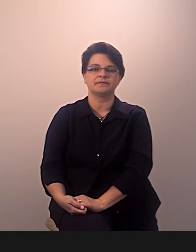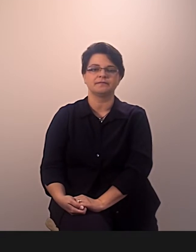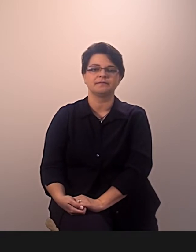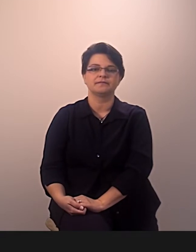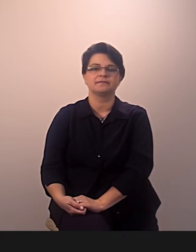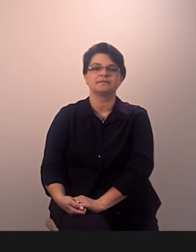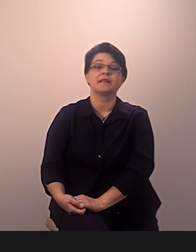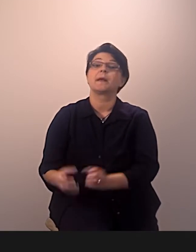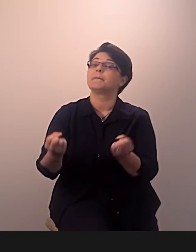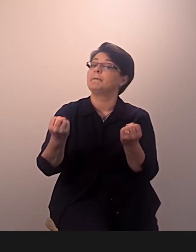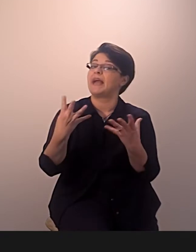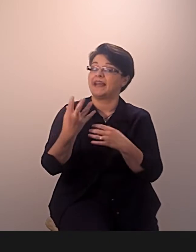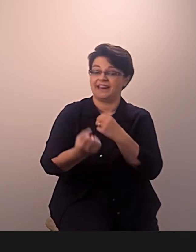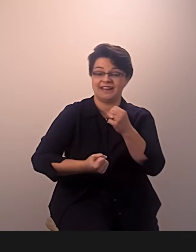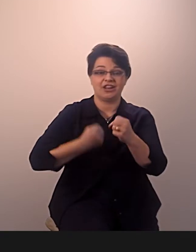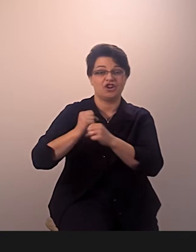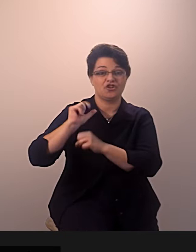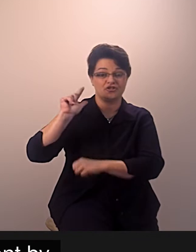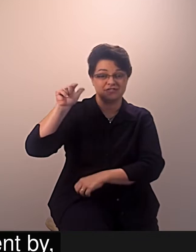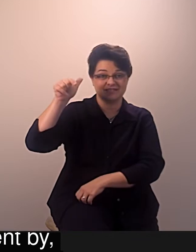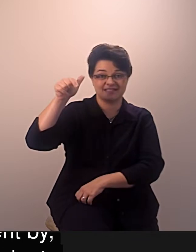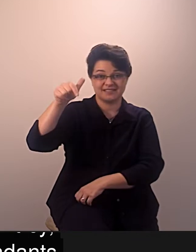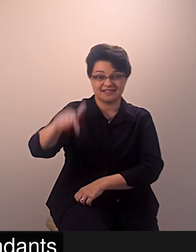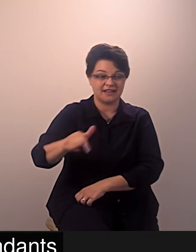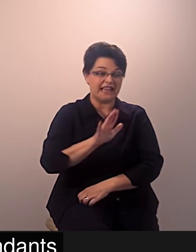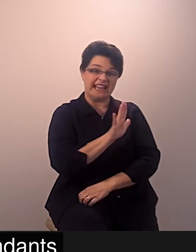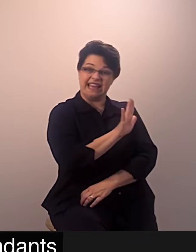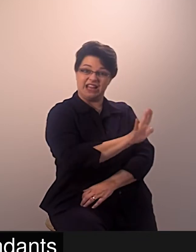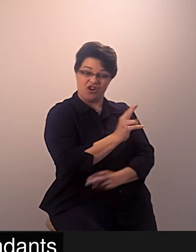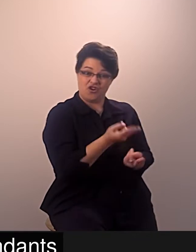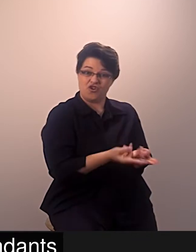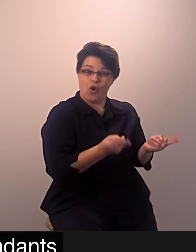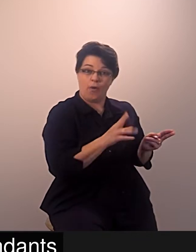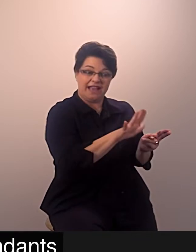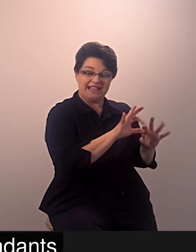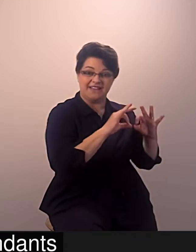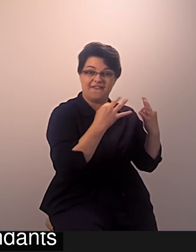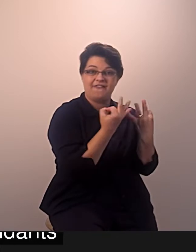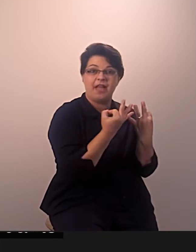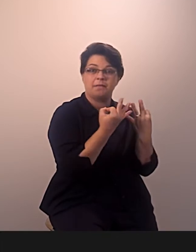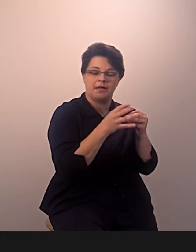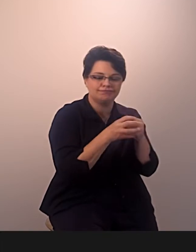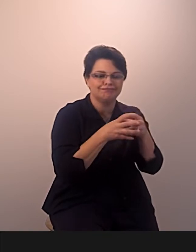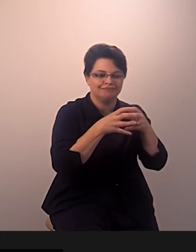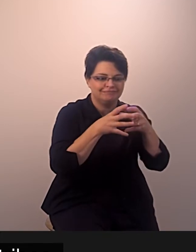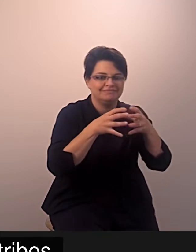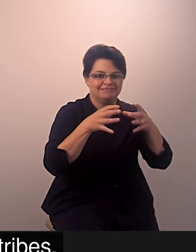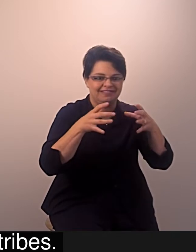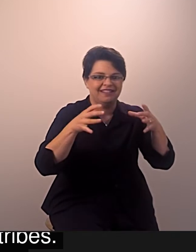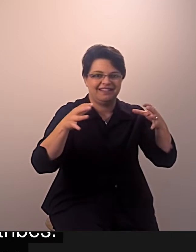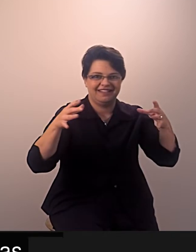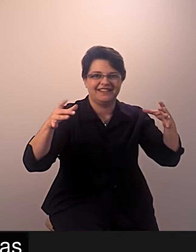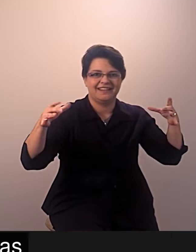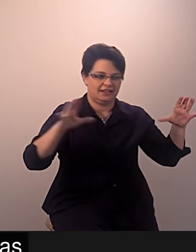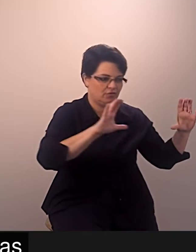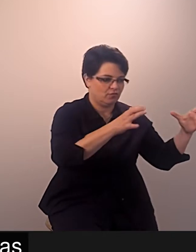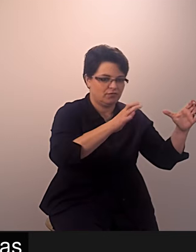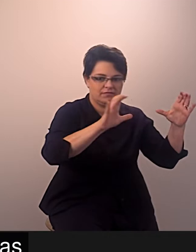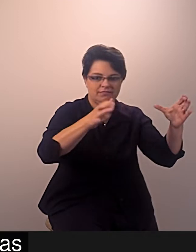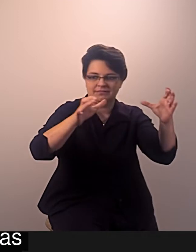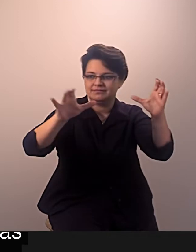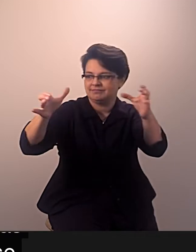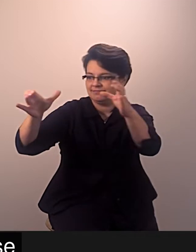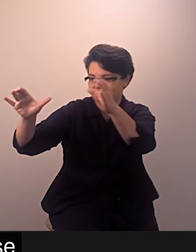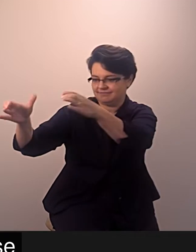Many years went by, and the descendants of Noah became many tribes. Abraham was one of these